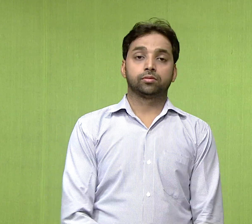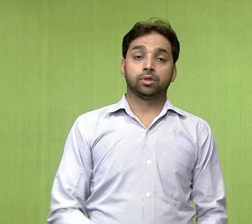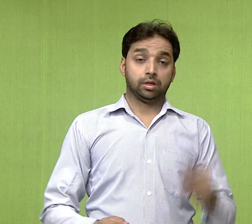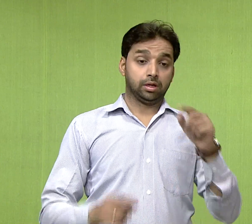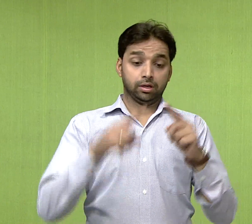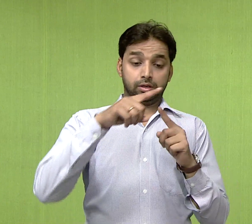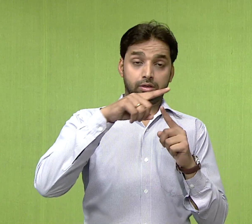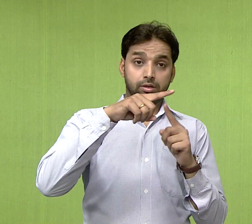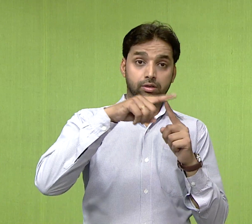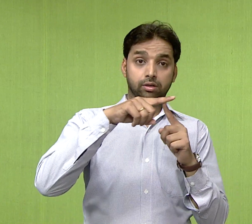Tingling or cultivation,